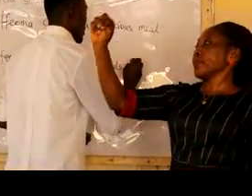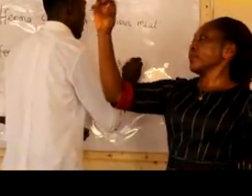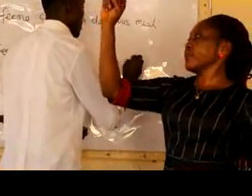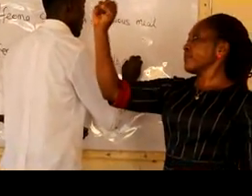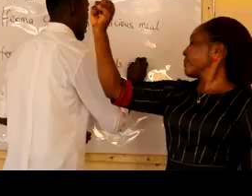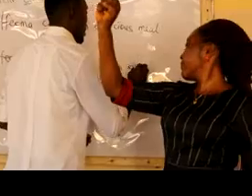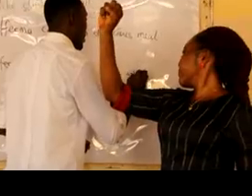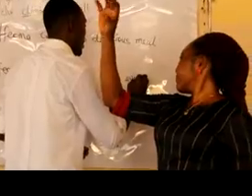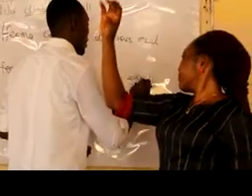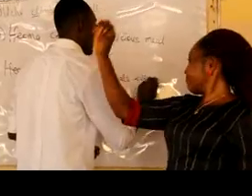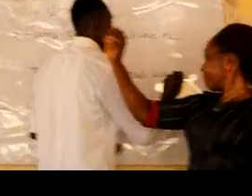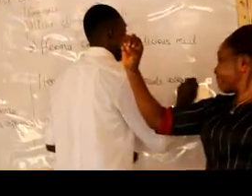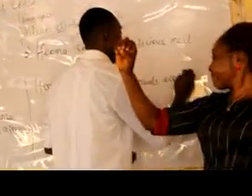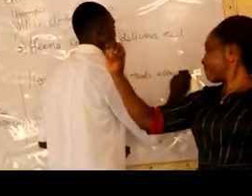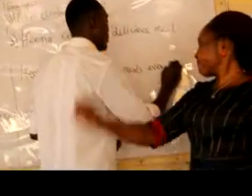every day.